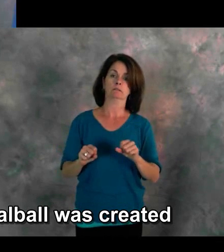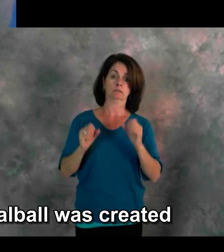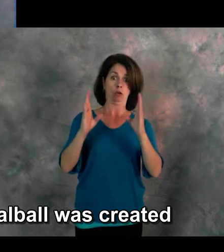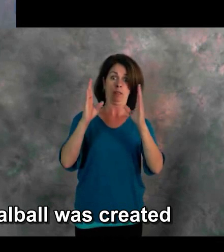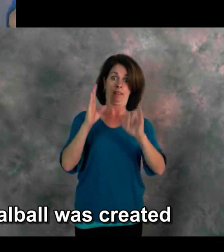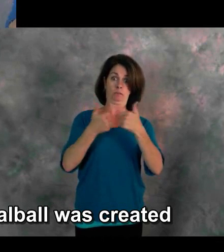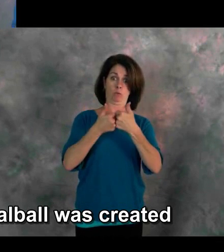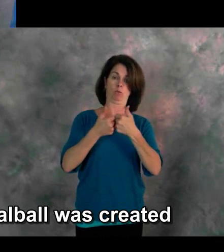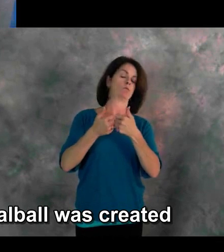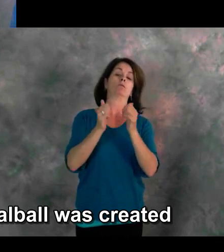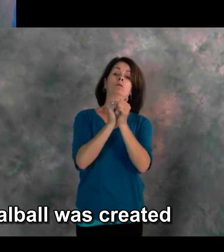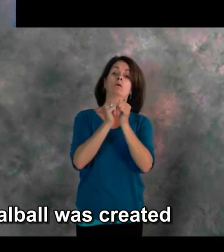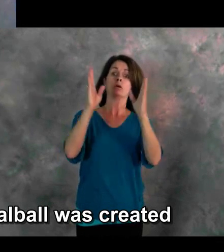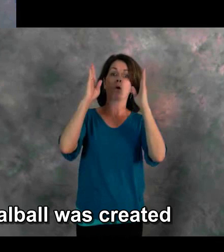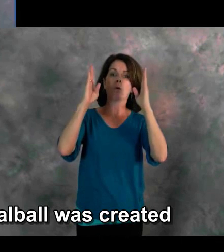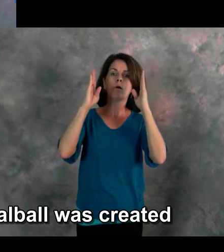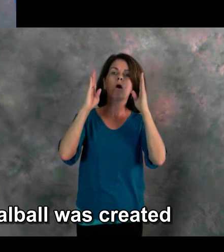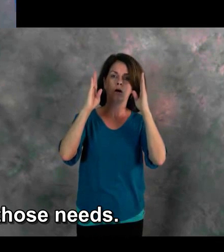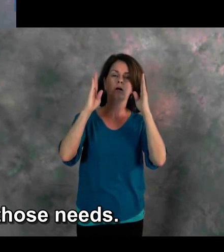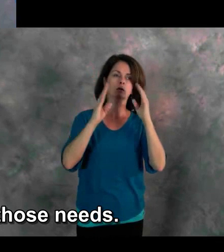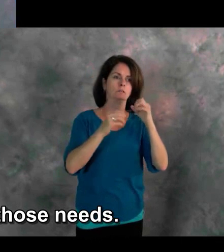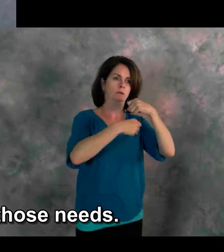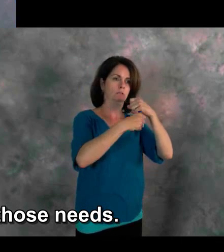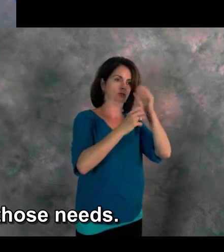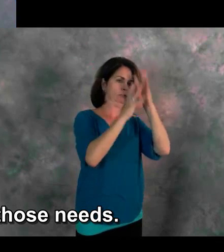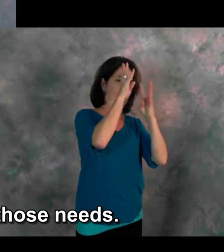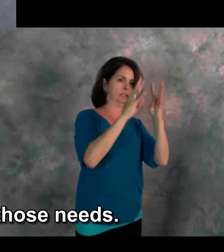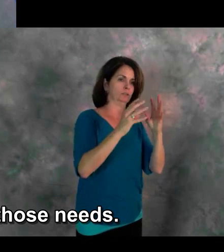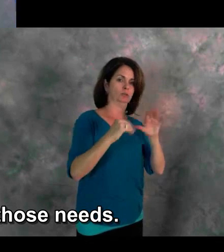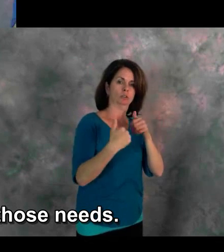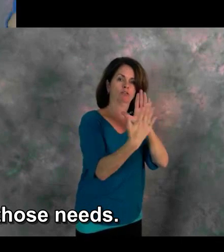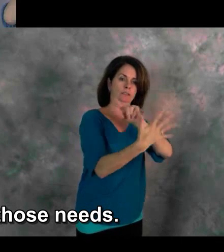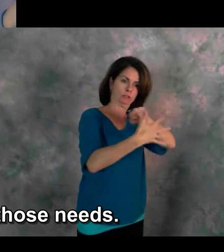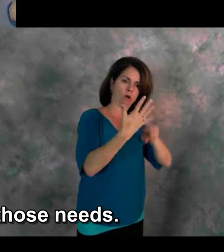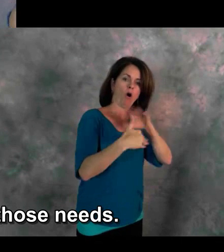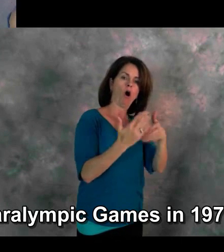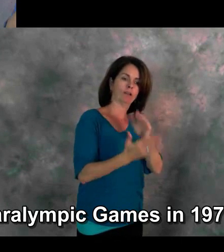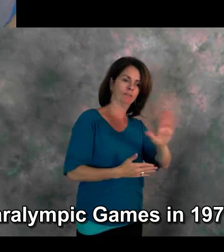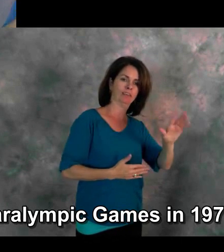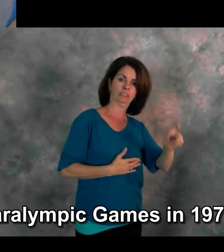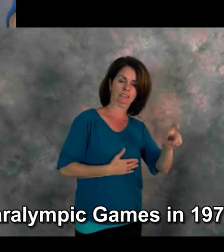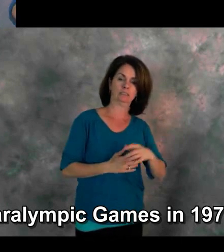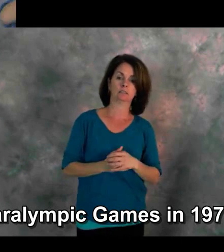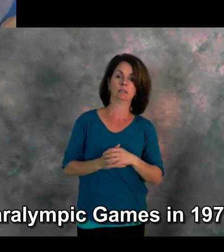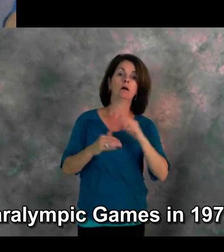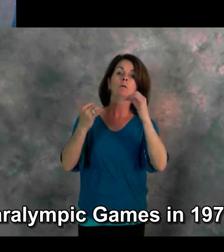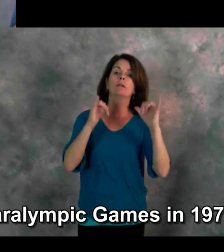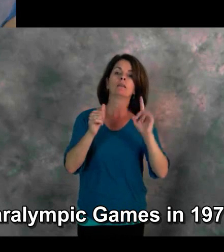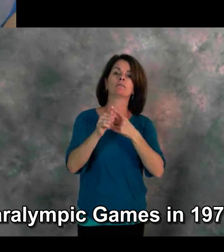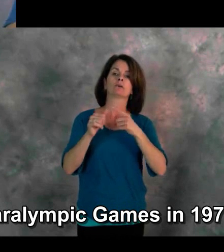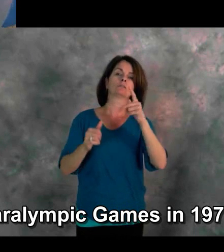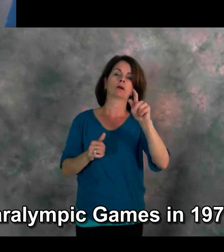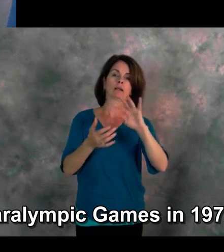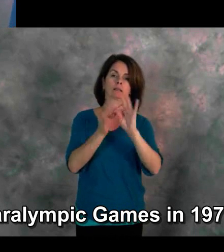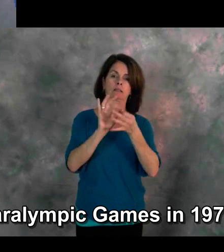tactile abilities. Goalball was created to address all of those needs. It was played in the